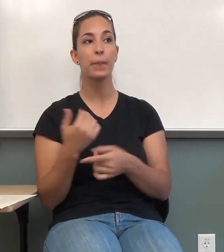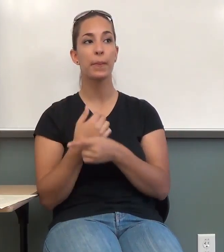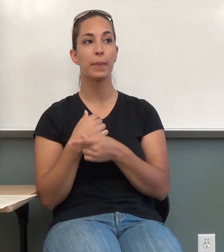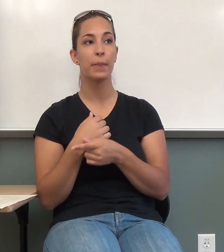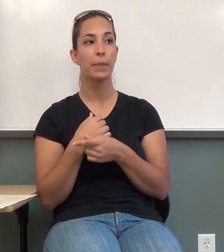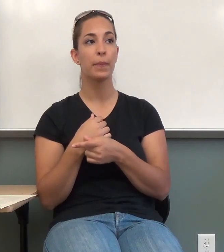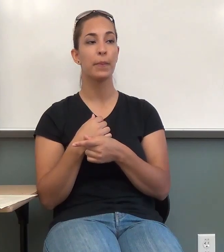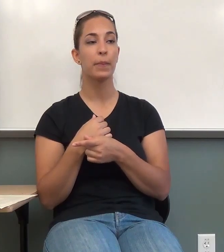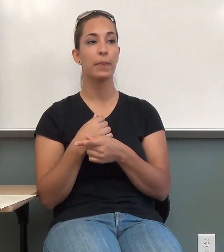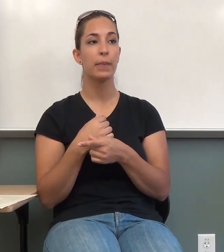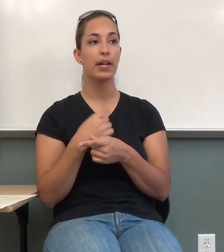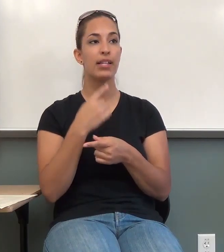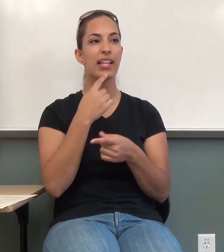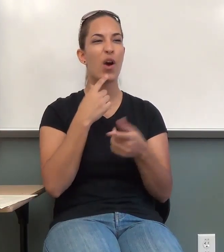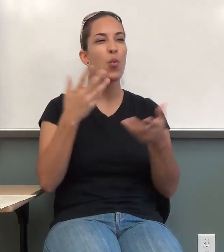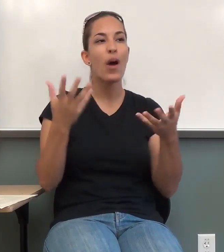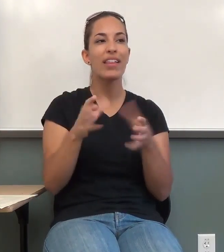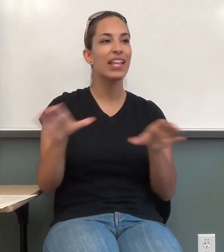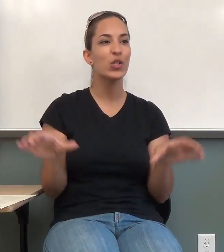What did they do?